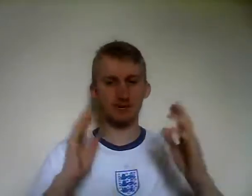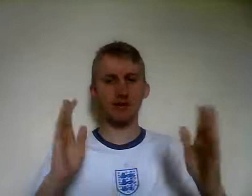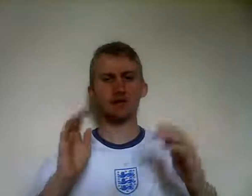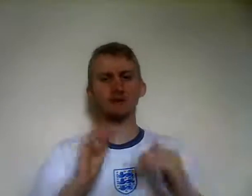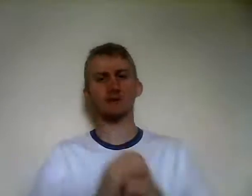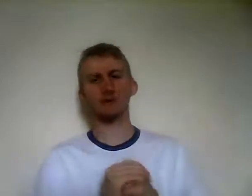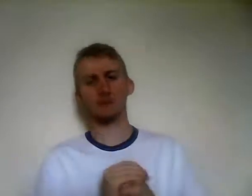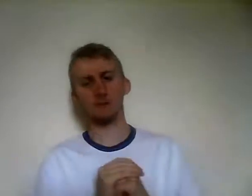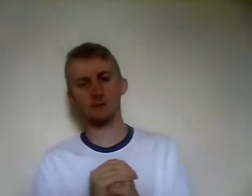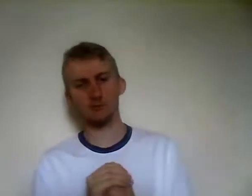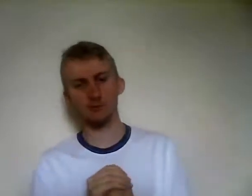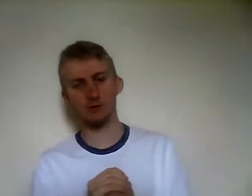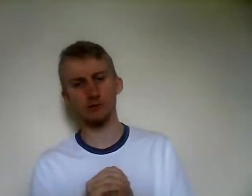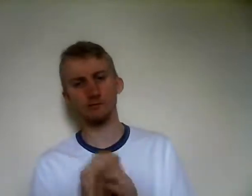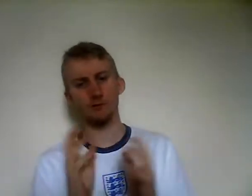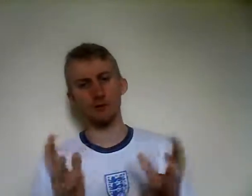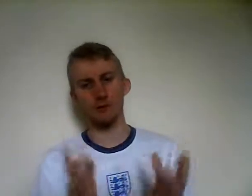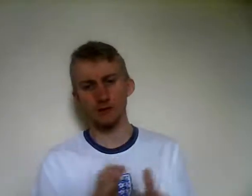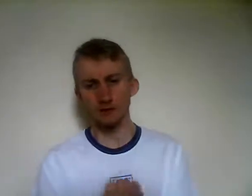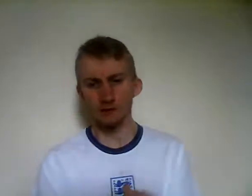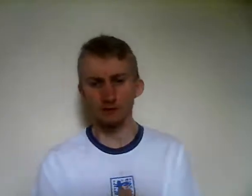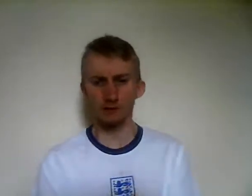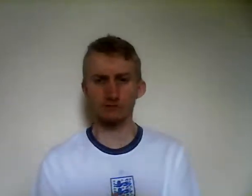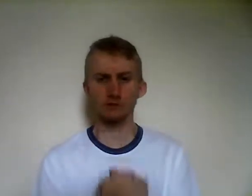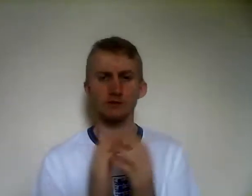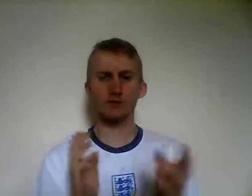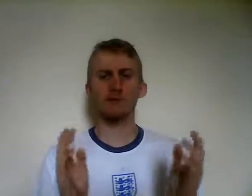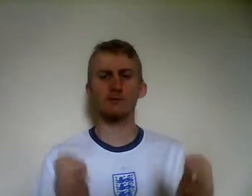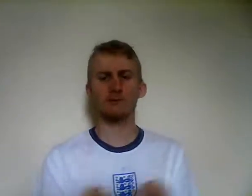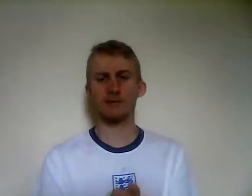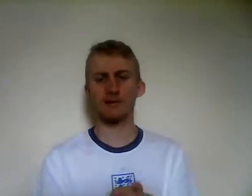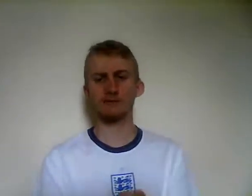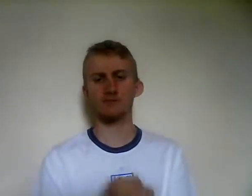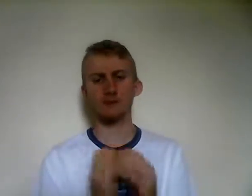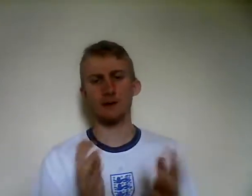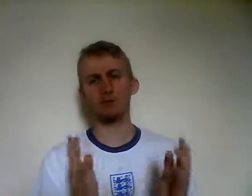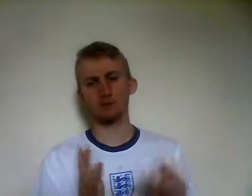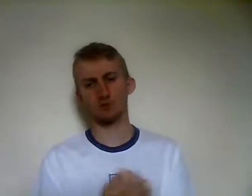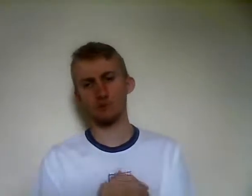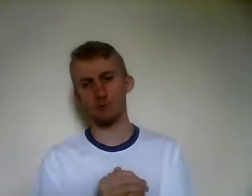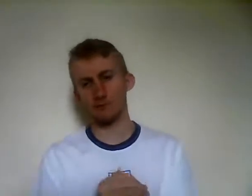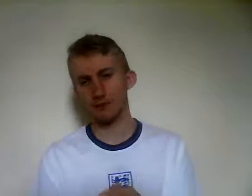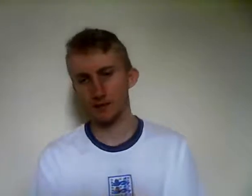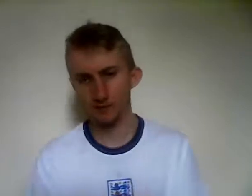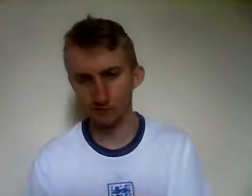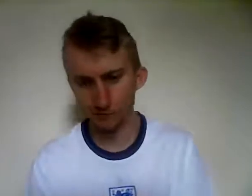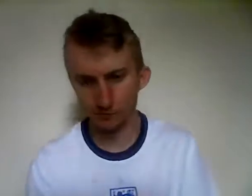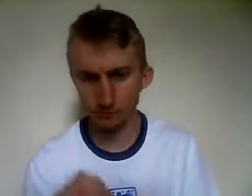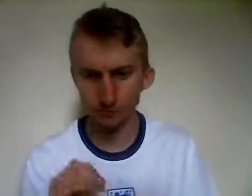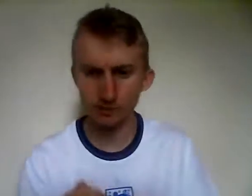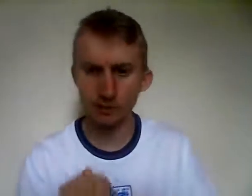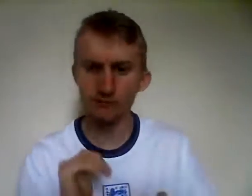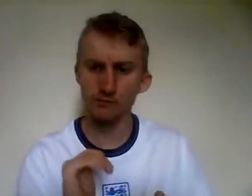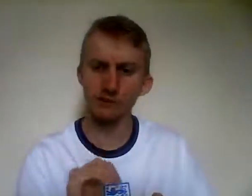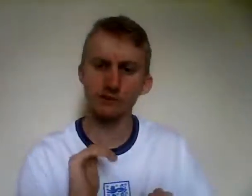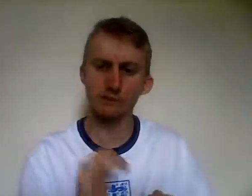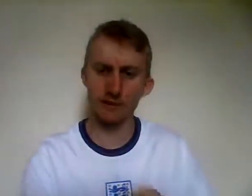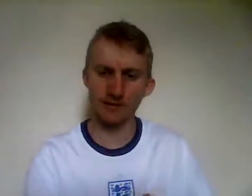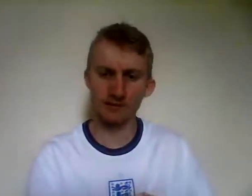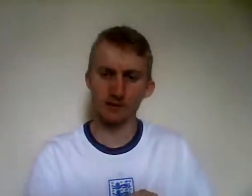and despite an upturn in form, he was unable to get the club out of trouble. And on Monday, the 3rd of May,